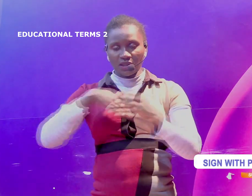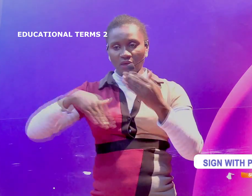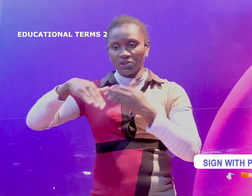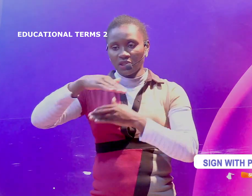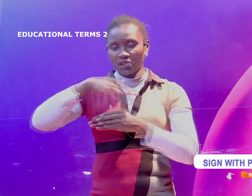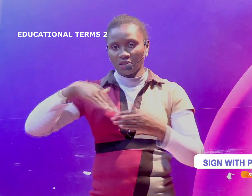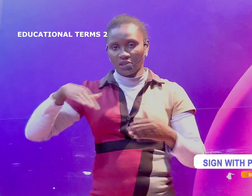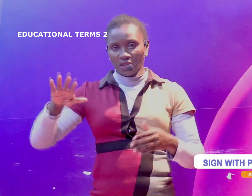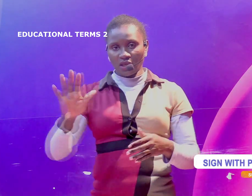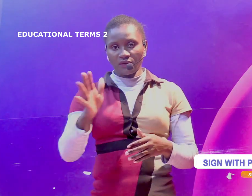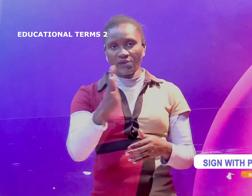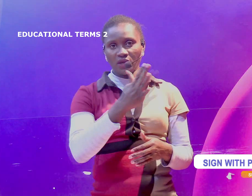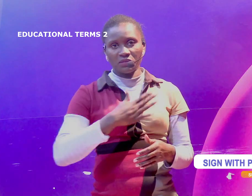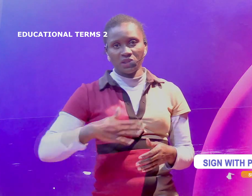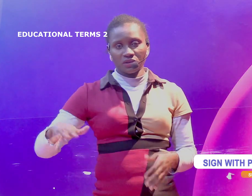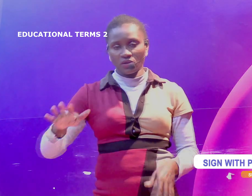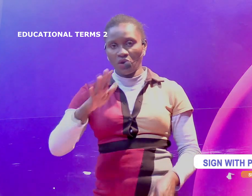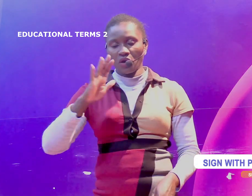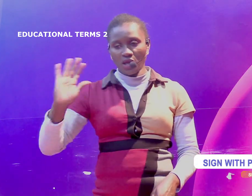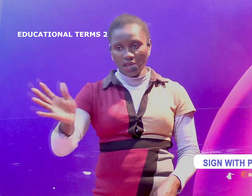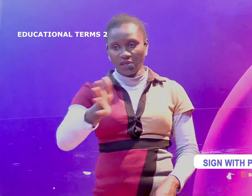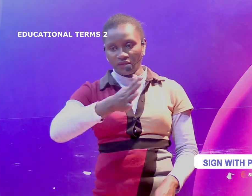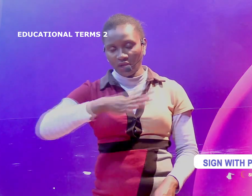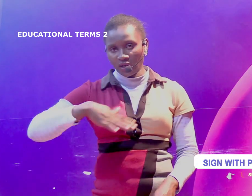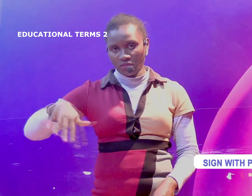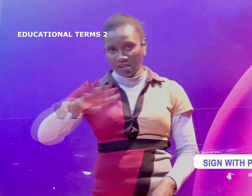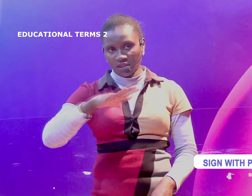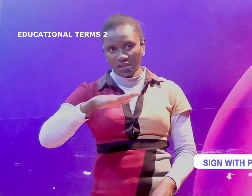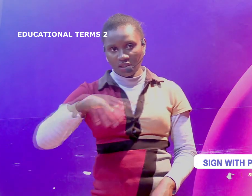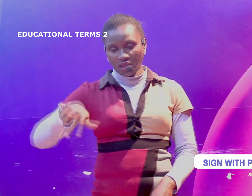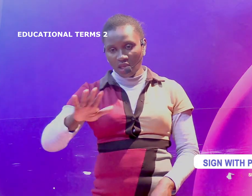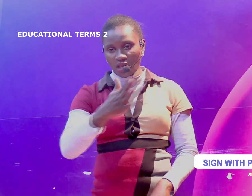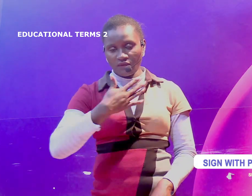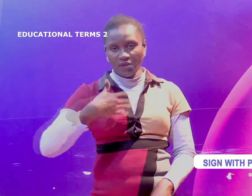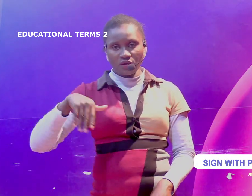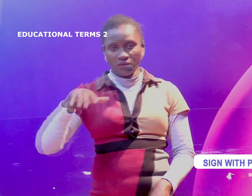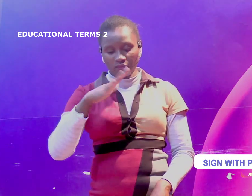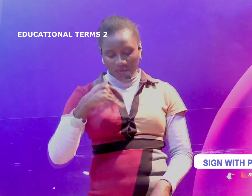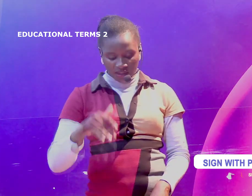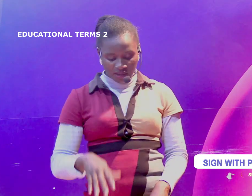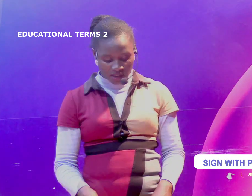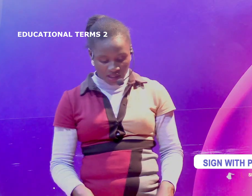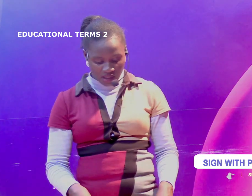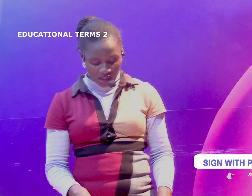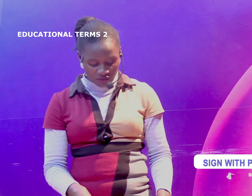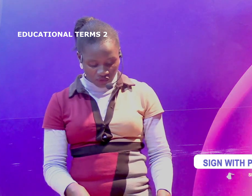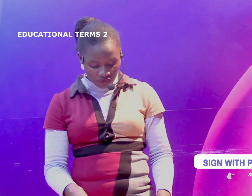surrounding environment. So environment, environment. And then we also